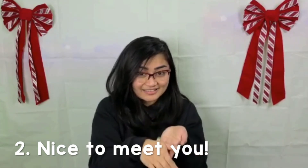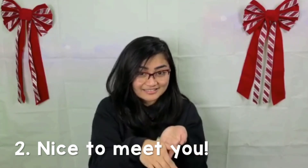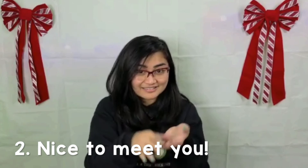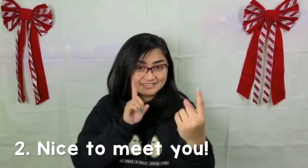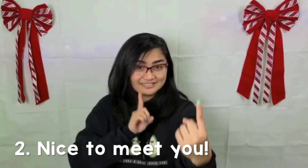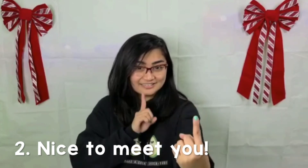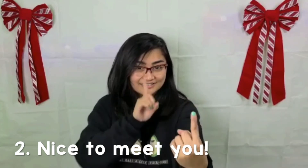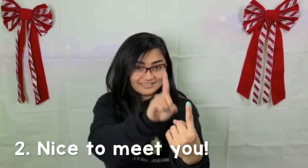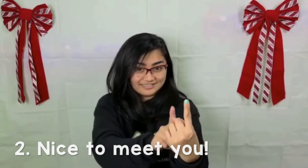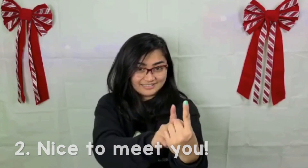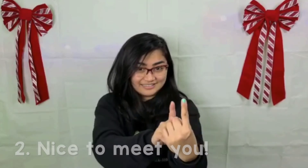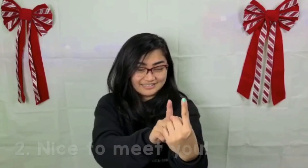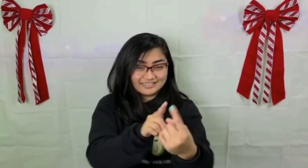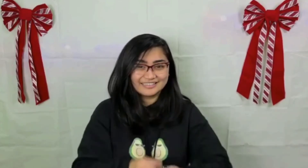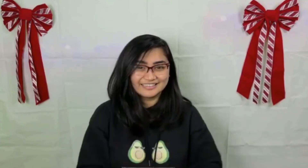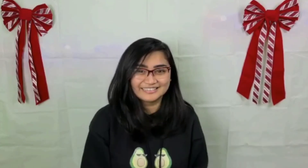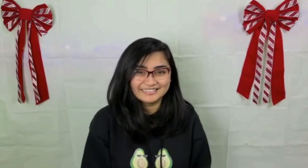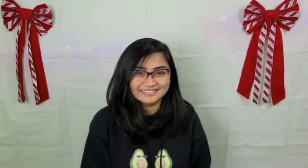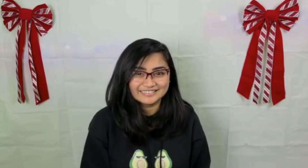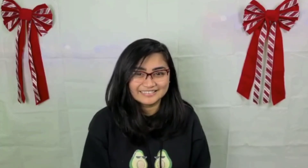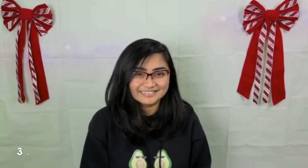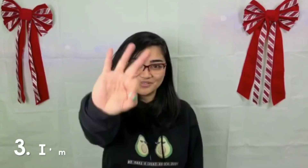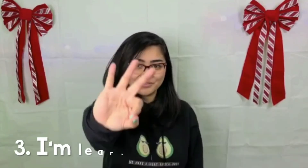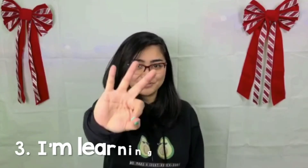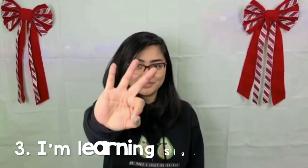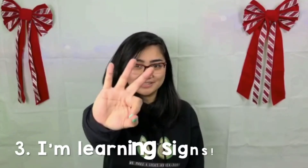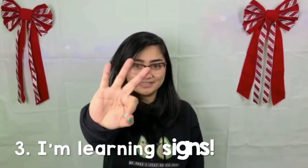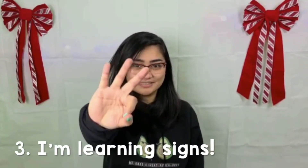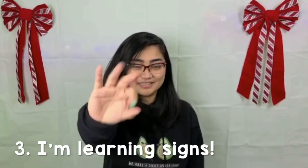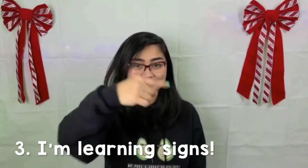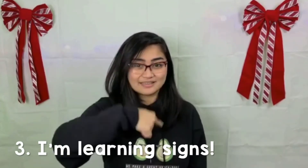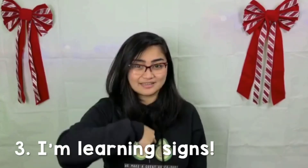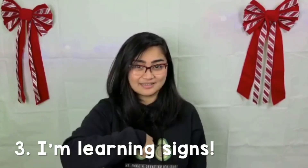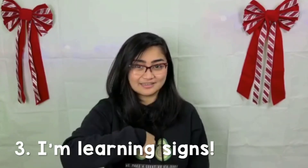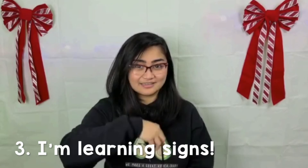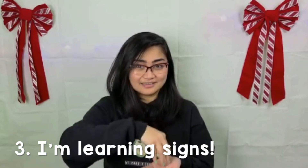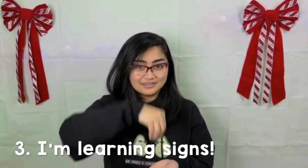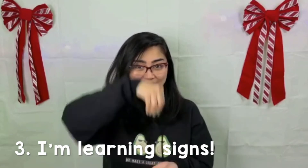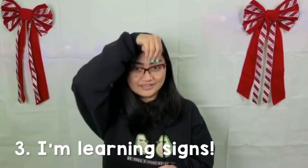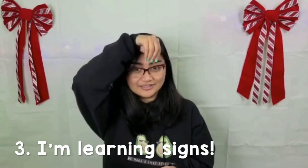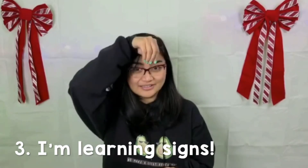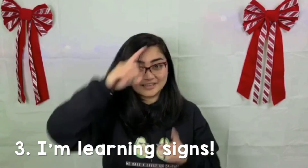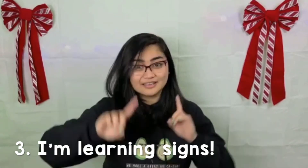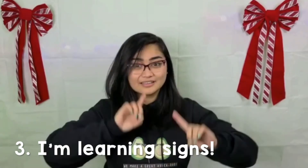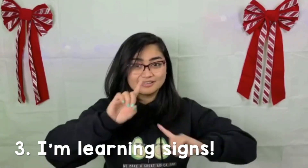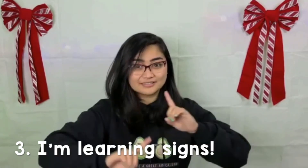it's nice to meet you. For the third one, we're going to sign I'm learning